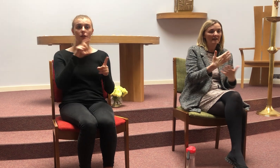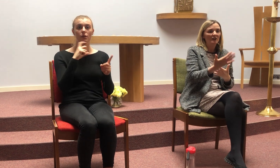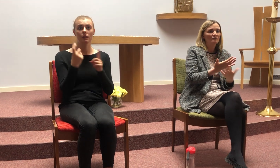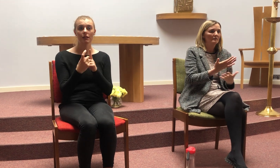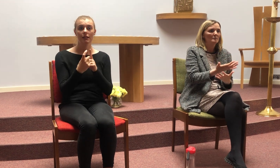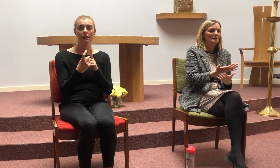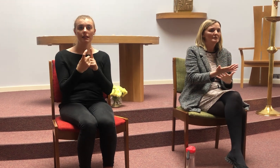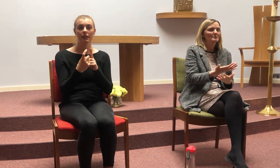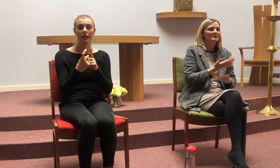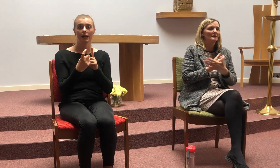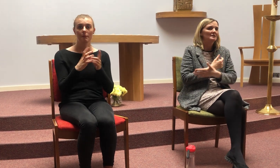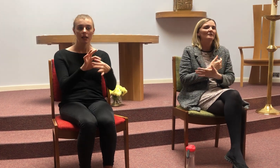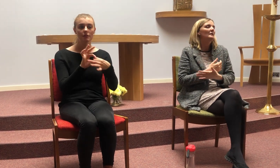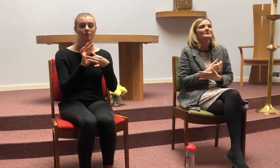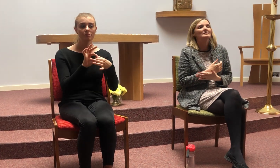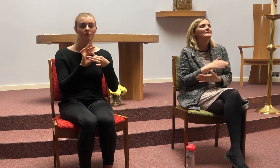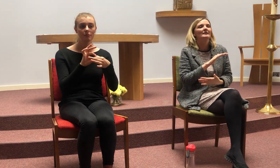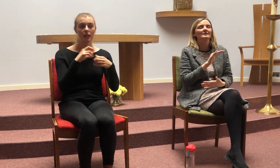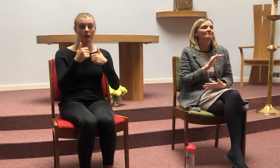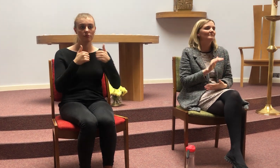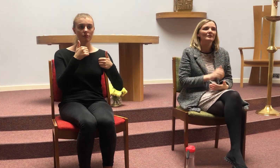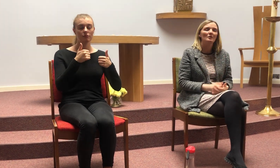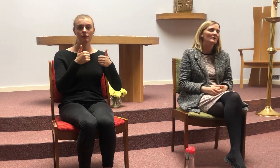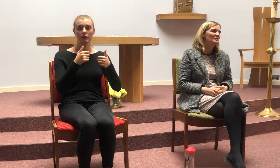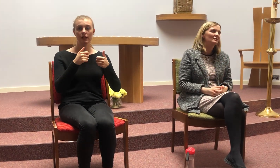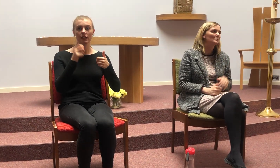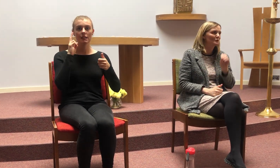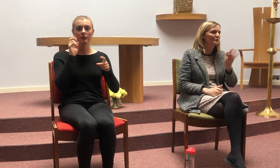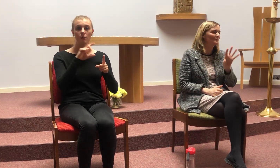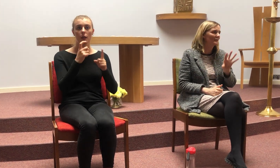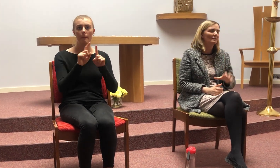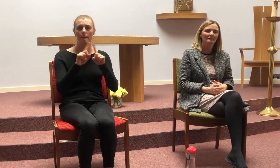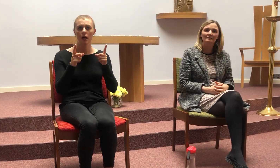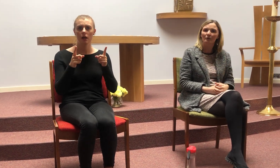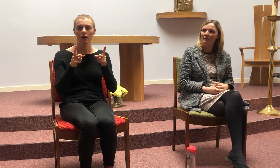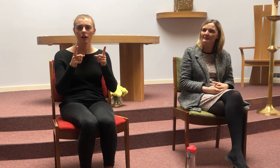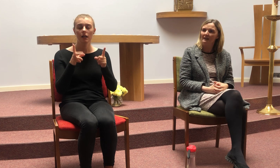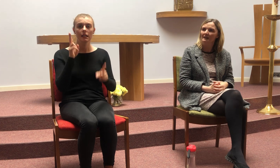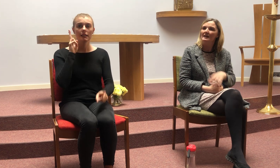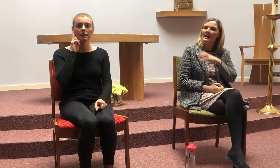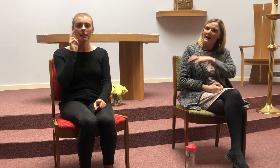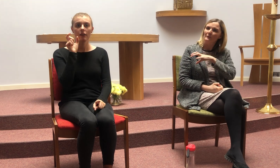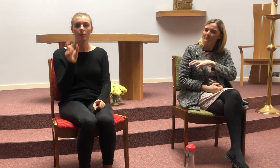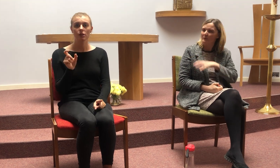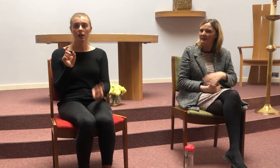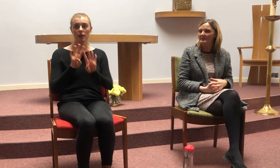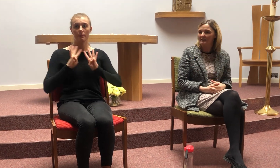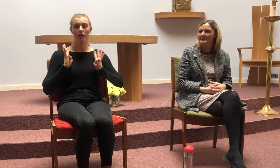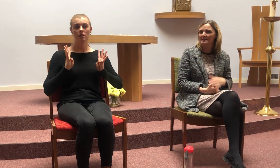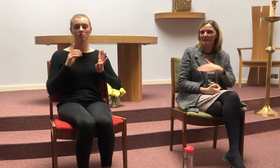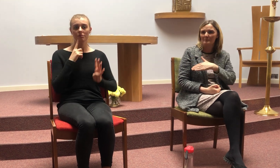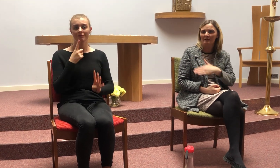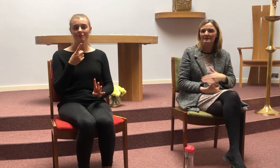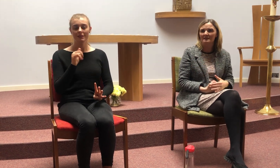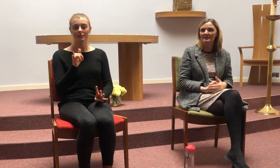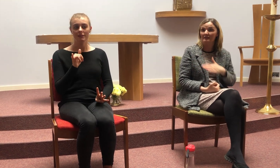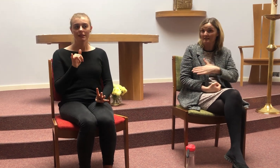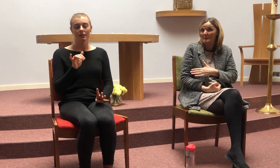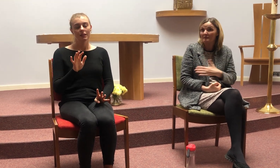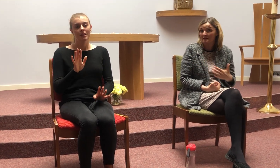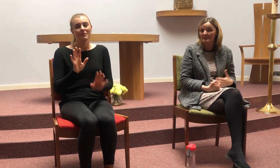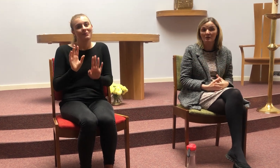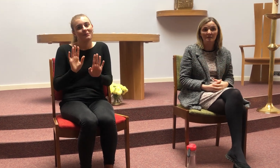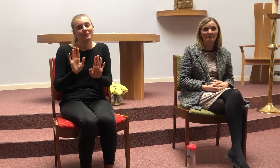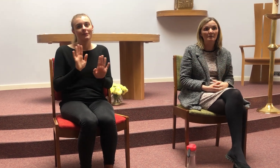relate or engage very well with somebody, and the deaf person will say, no, there was just something not right there, and we need to listen to that, because it's